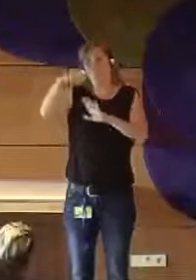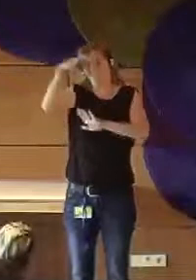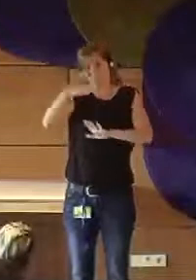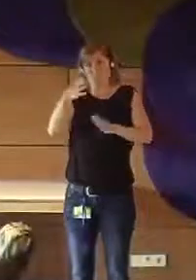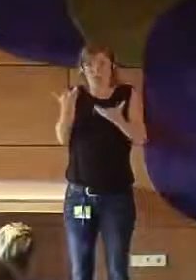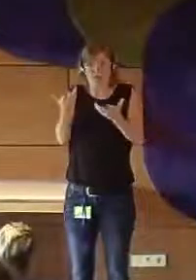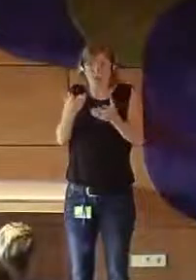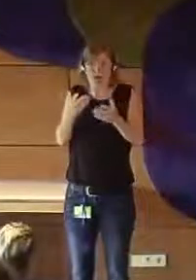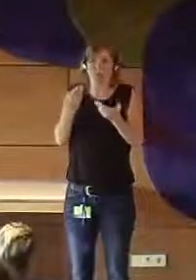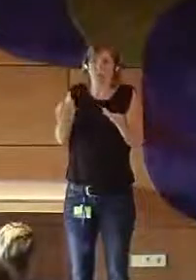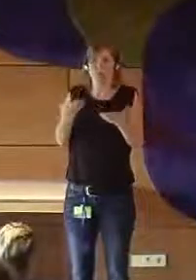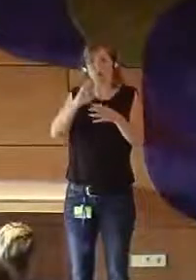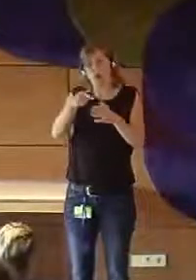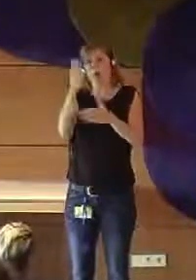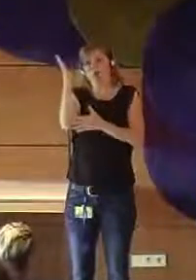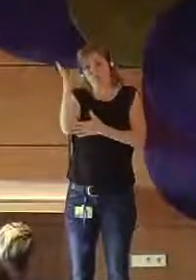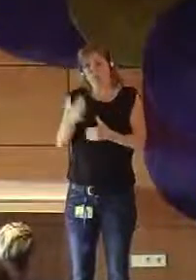first multidisciplinary